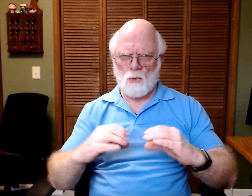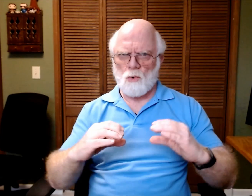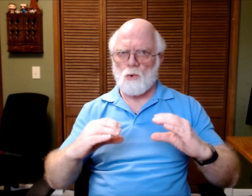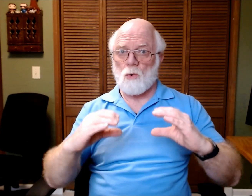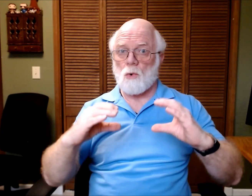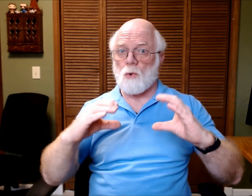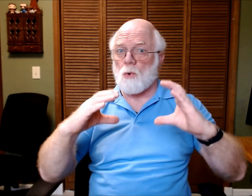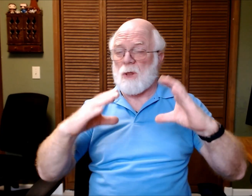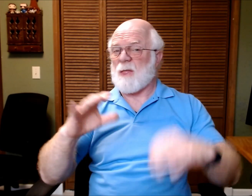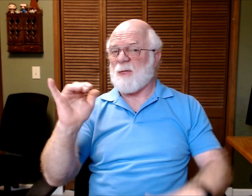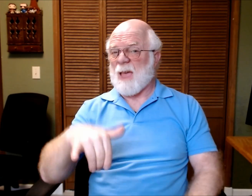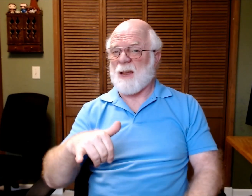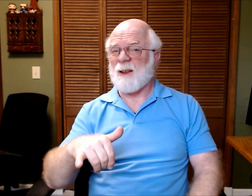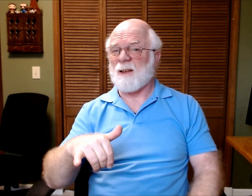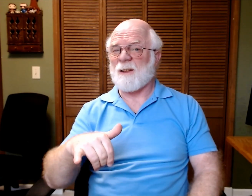rise. That.